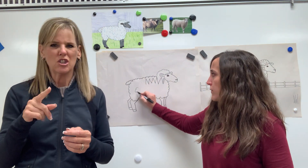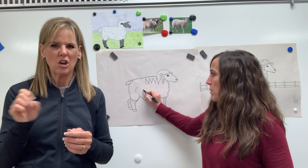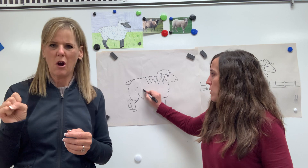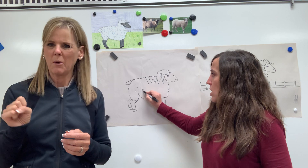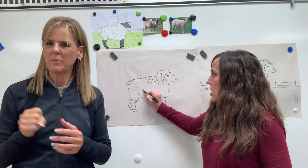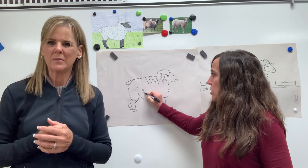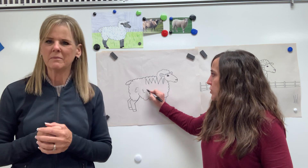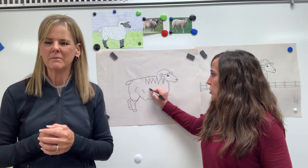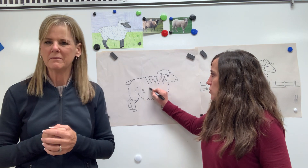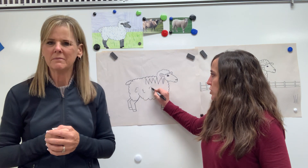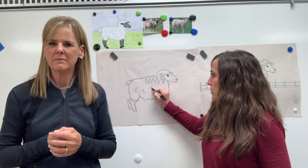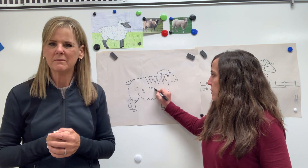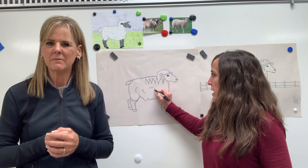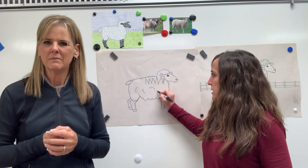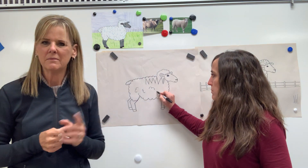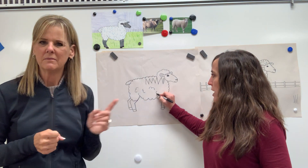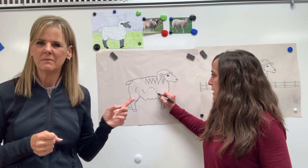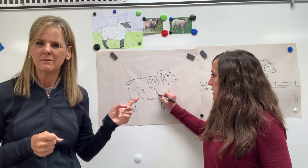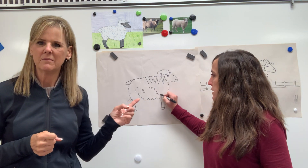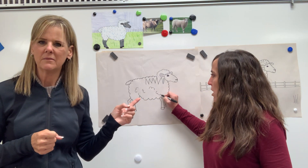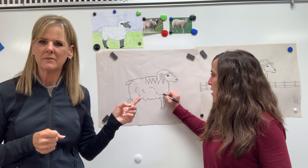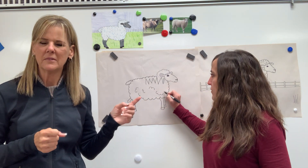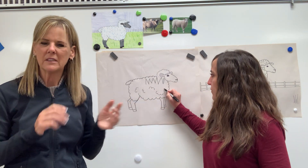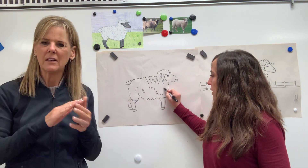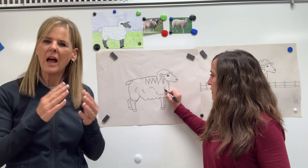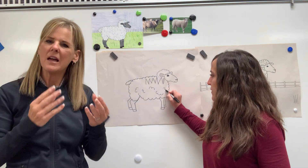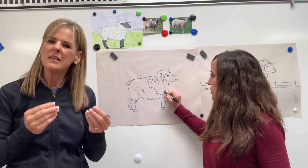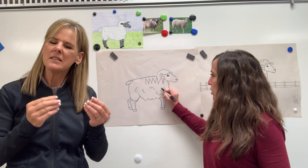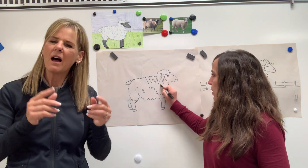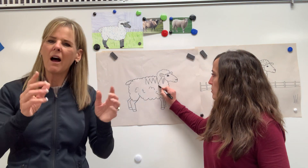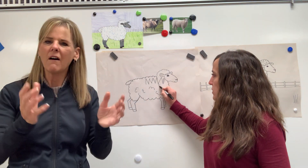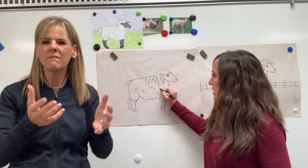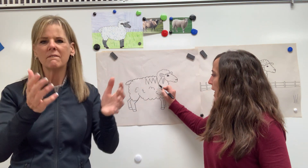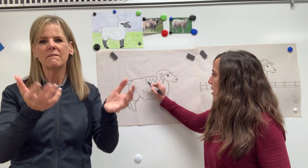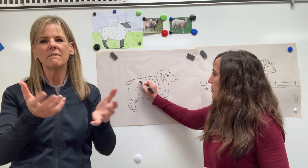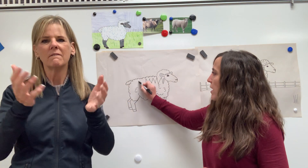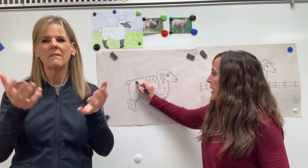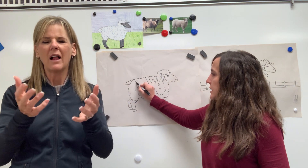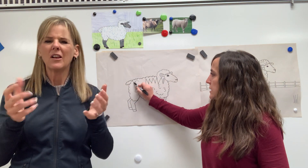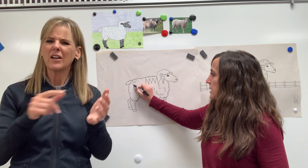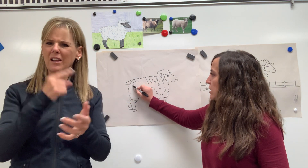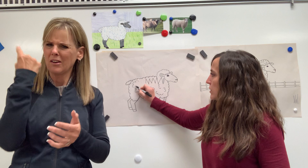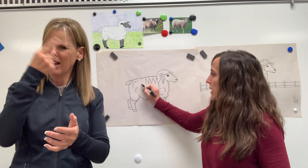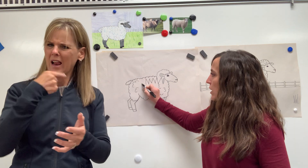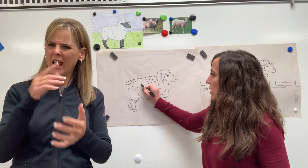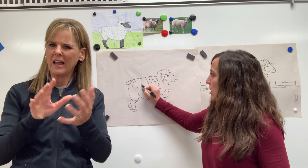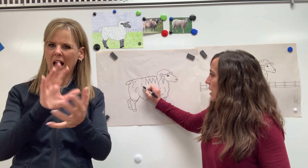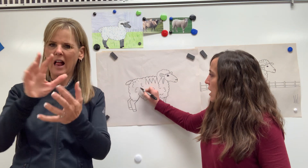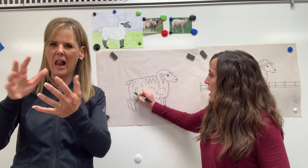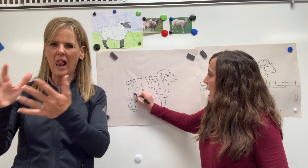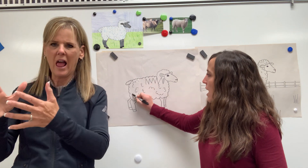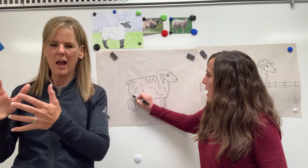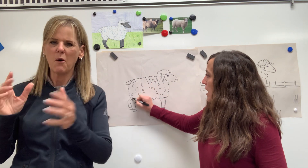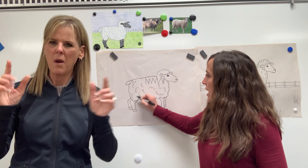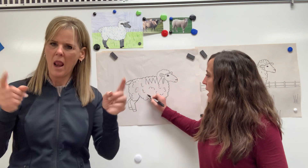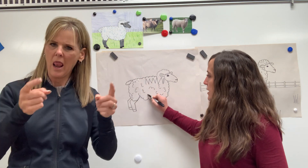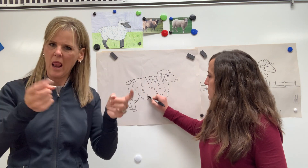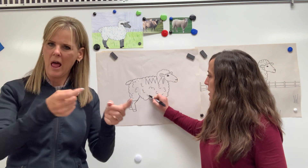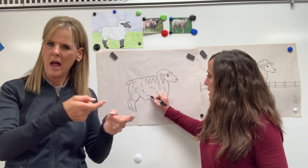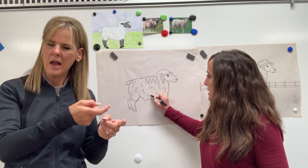from. So you just want to make some nice, soft, fluffy, sort of almost cloud lines here and there. And add as many